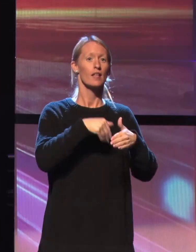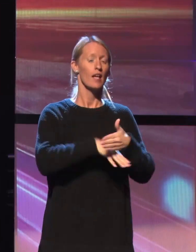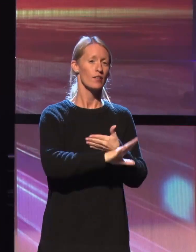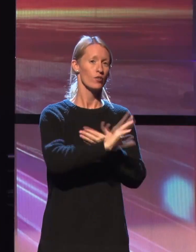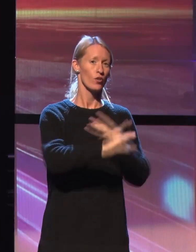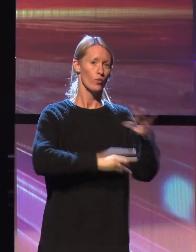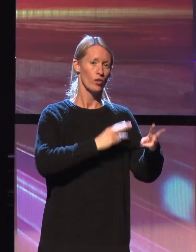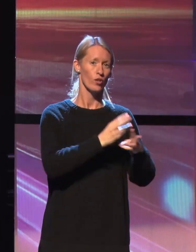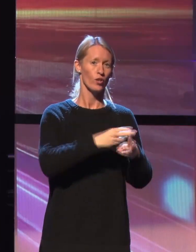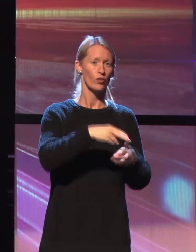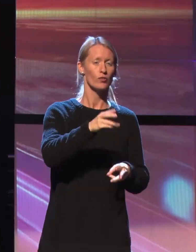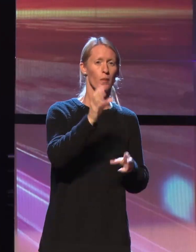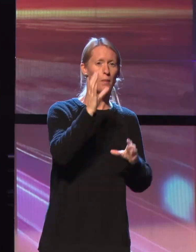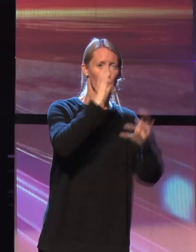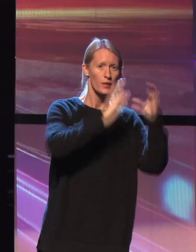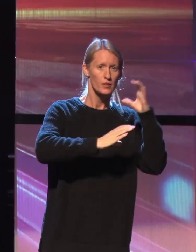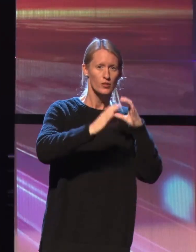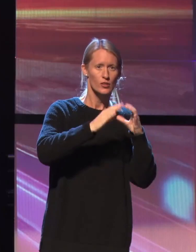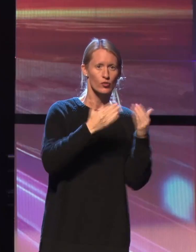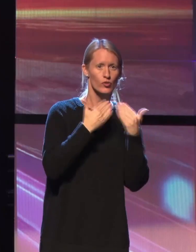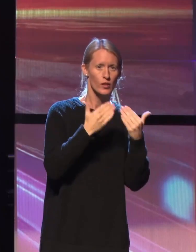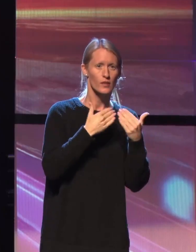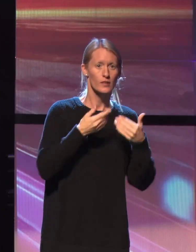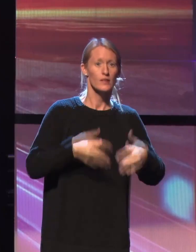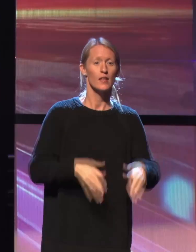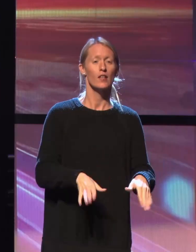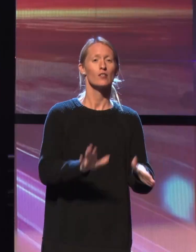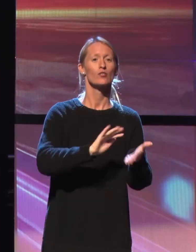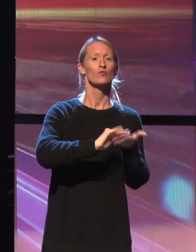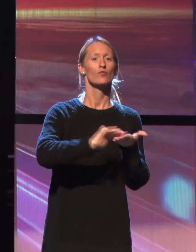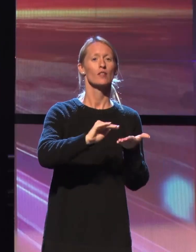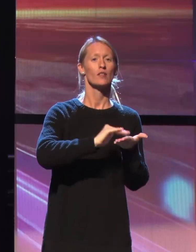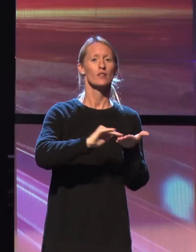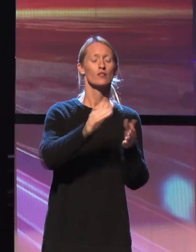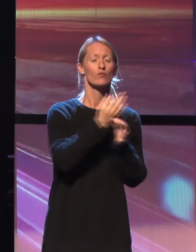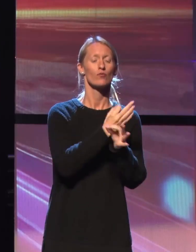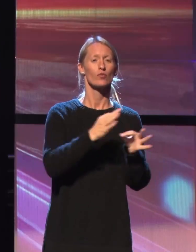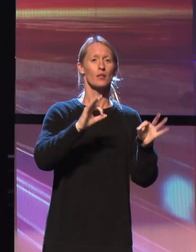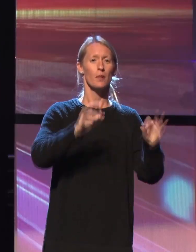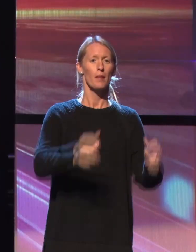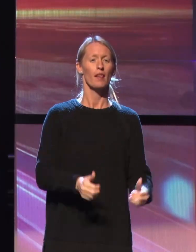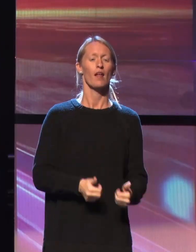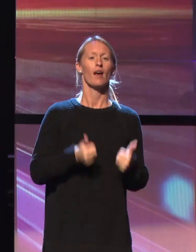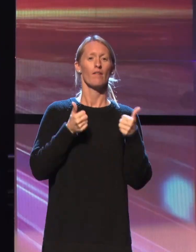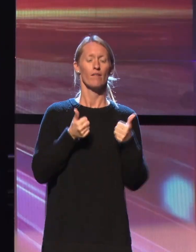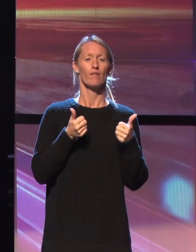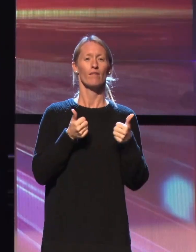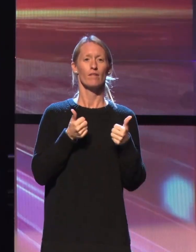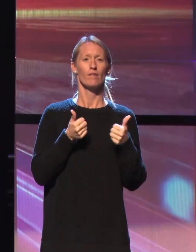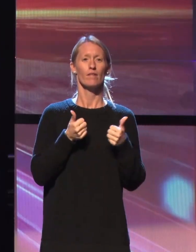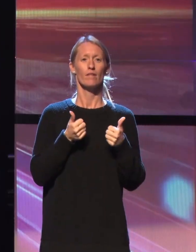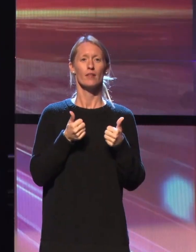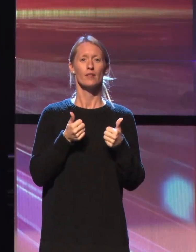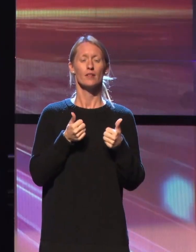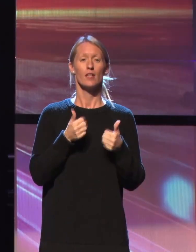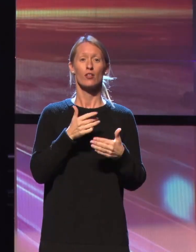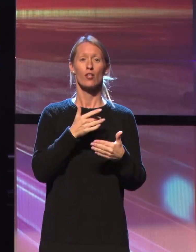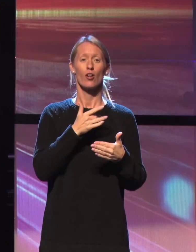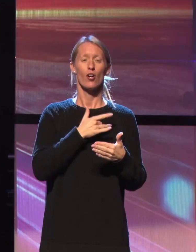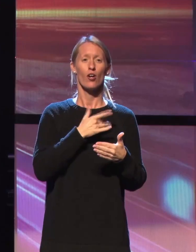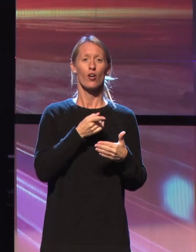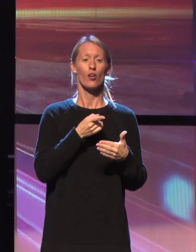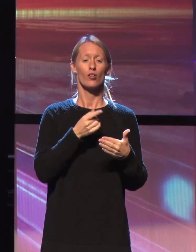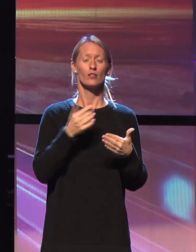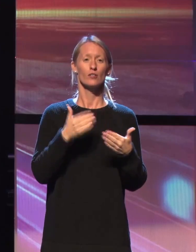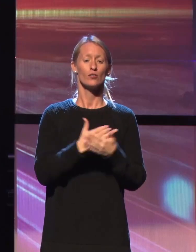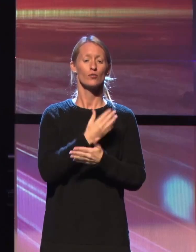and generosity and sacrifice and forgiveness and freedom and life. And so at the heart of the apocalypse is